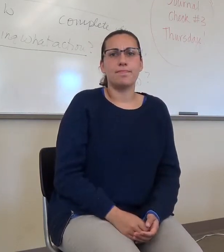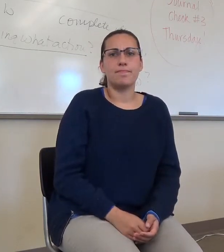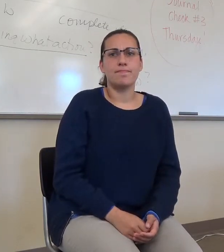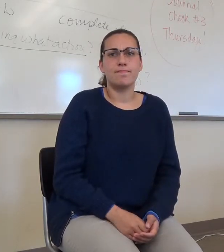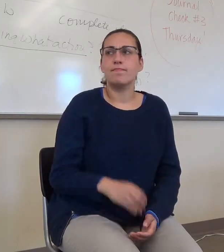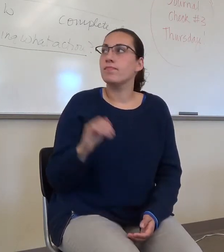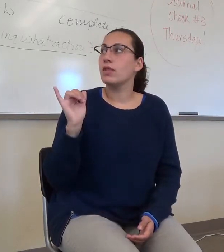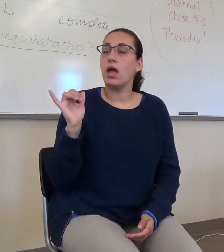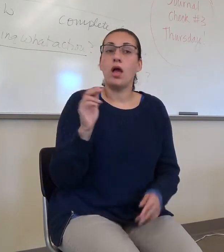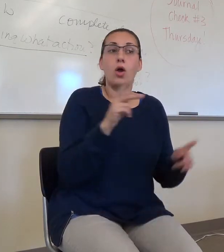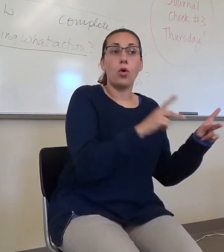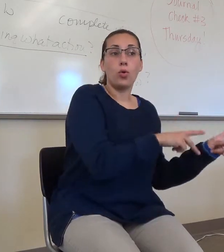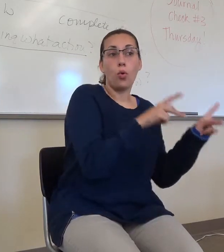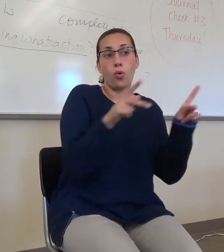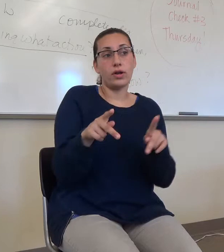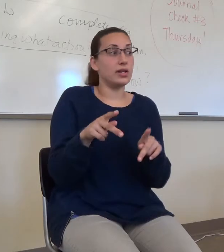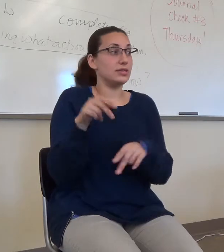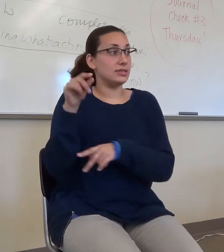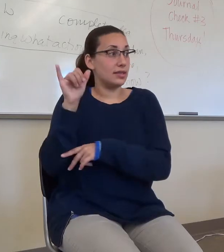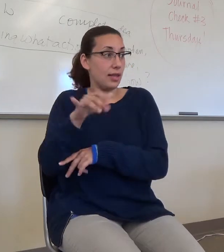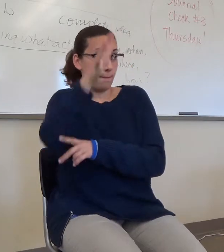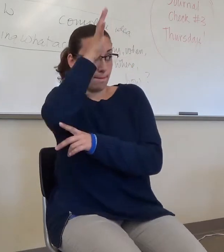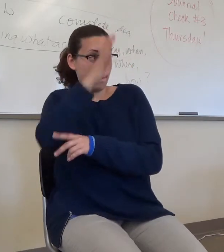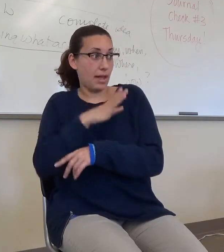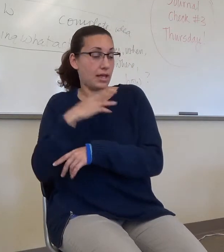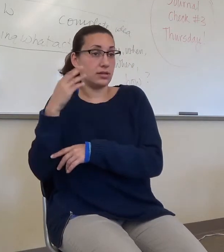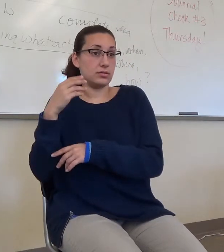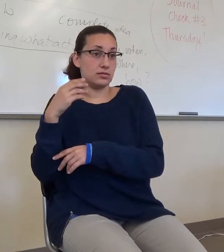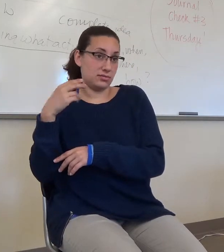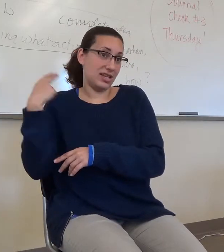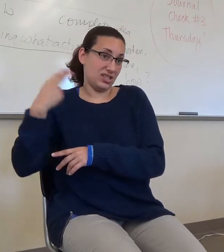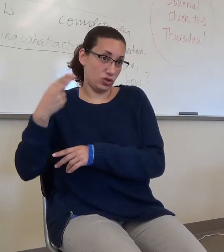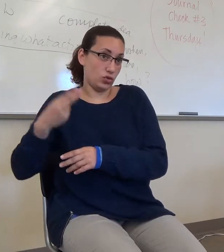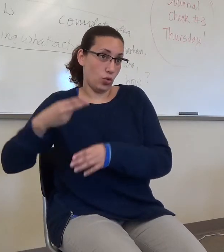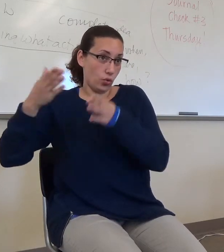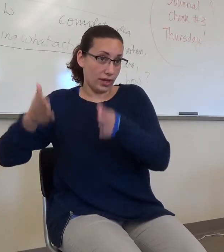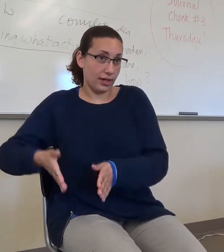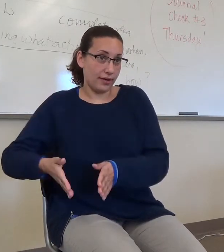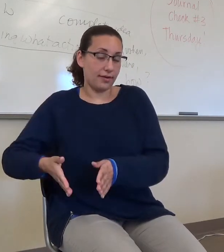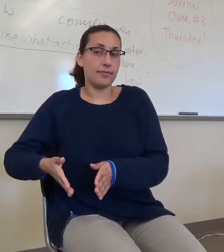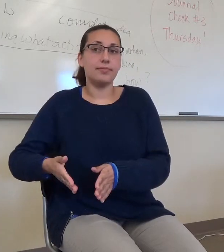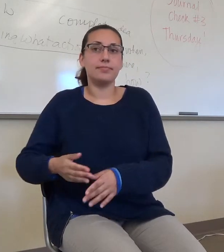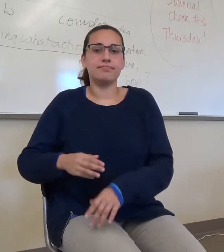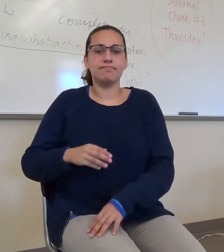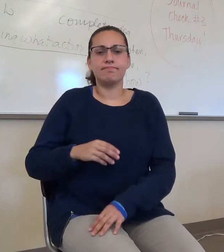According to Herodotus, ancient people did this for good reasons.